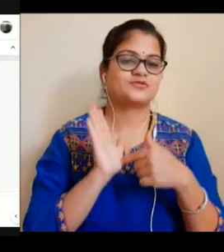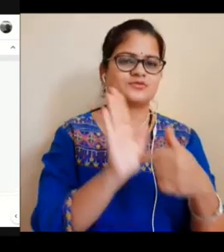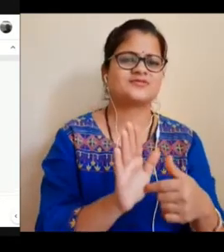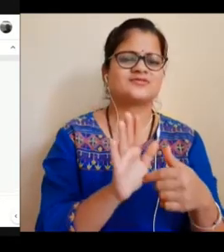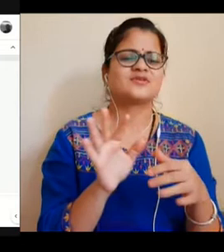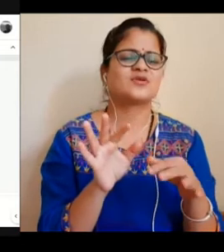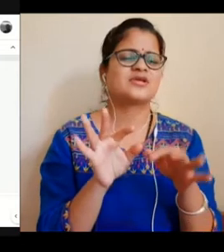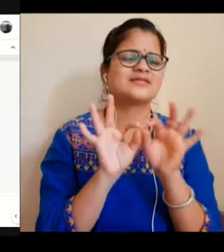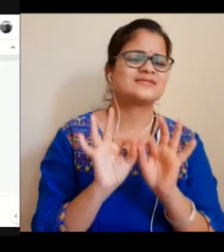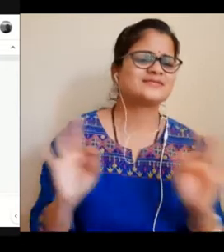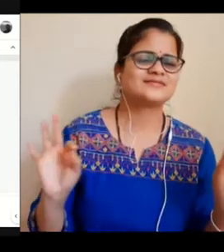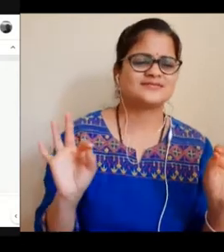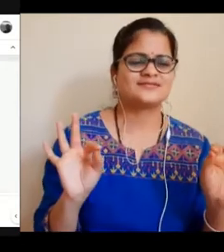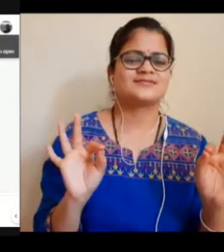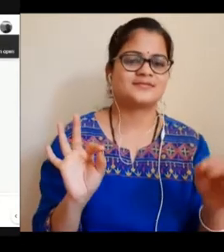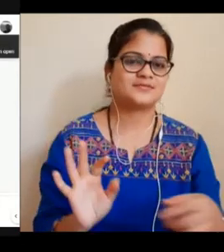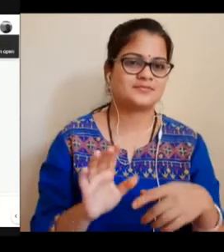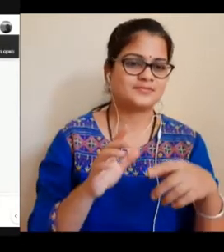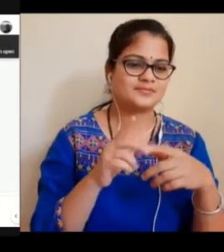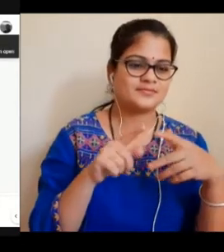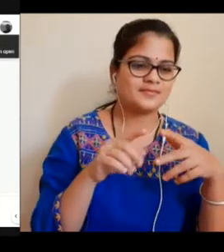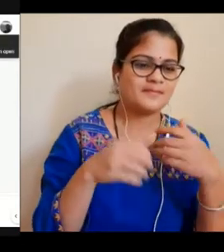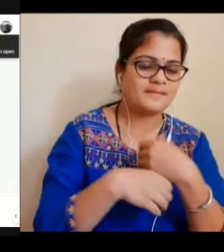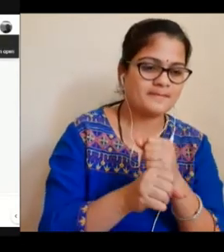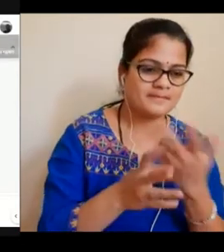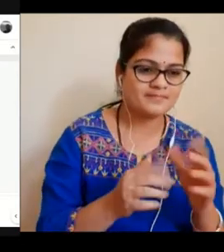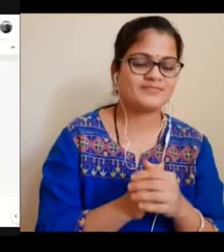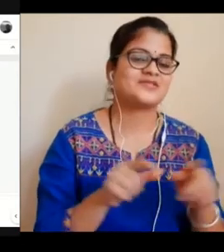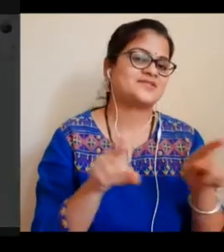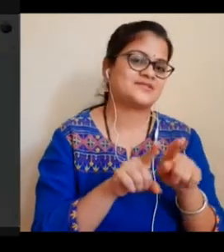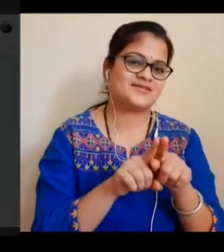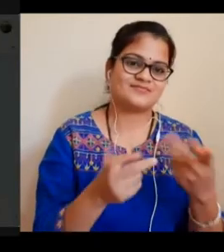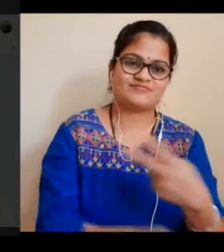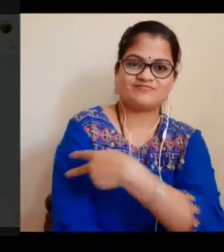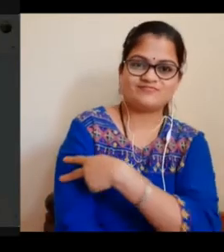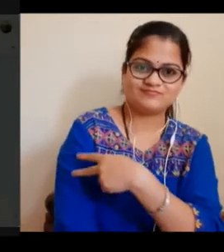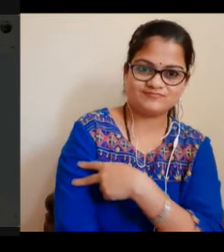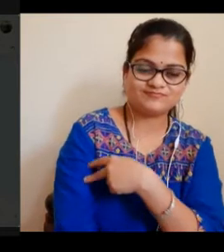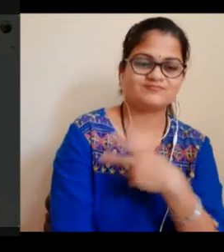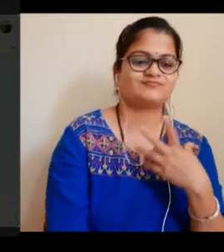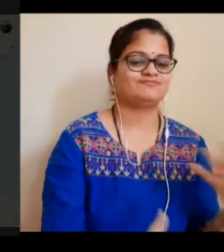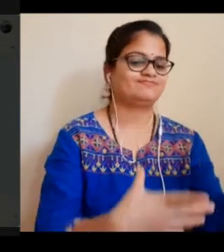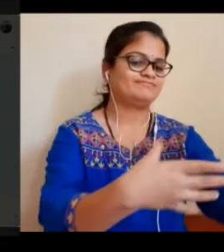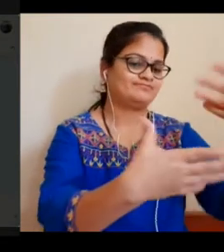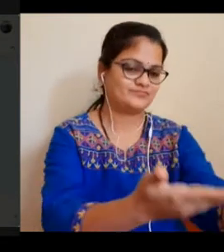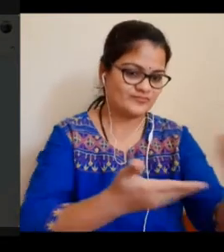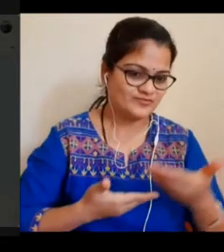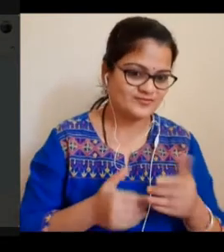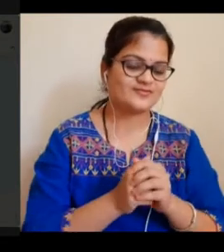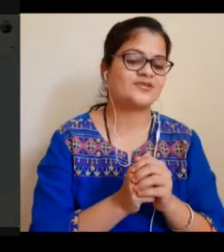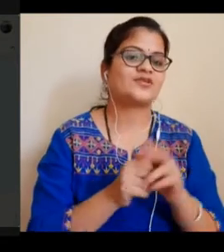you a simple activity. For that, as usual, I have some volunteers. I have Veena there.